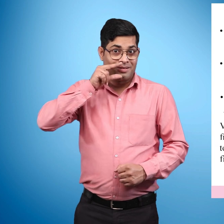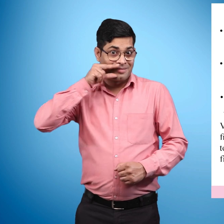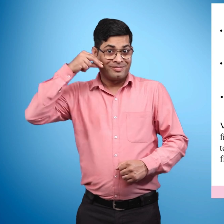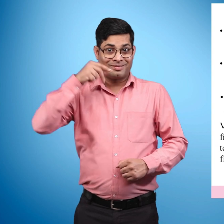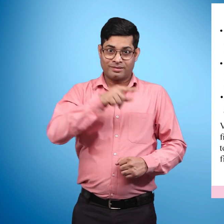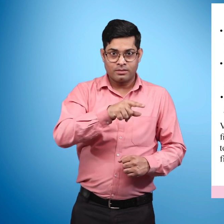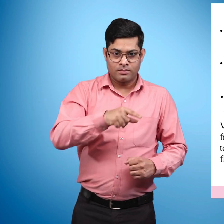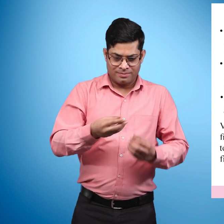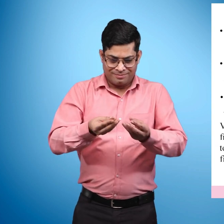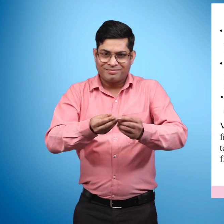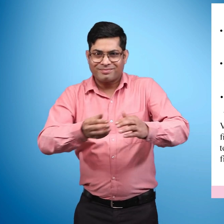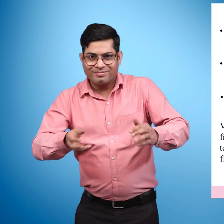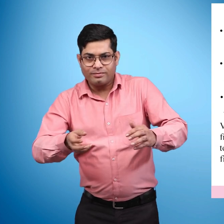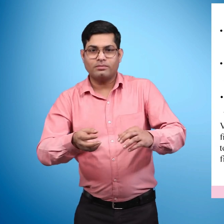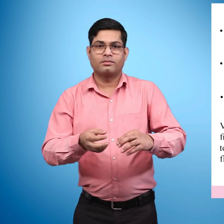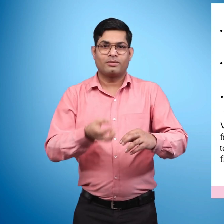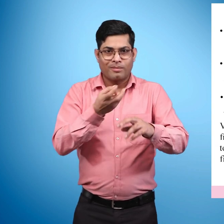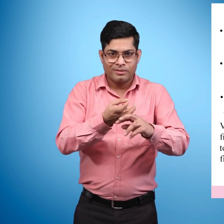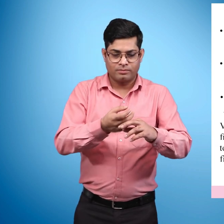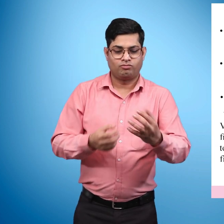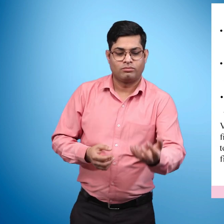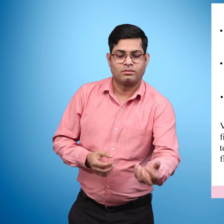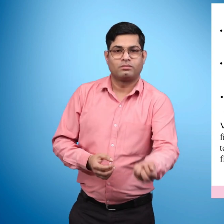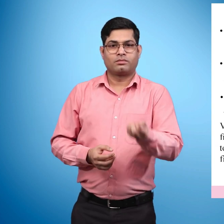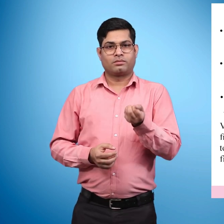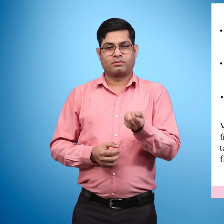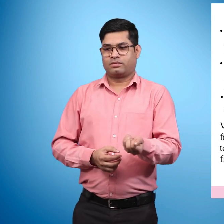Vijay Singh picked up a piece of rock from the sand.